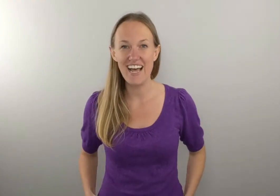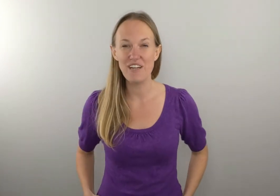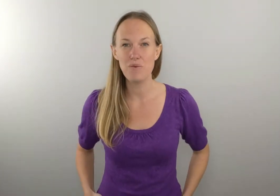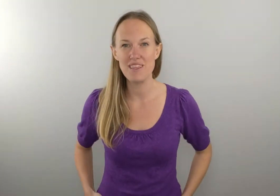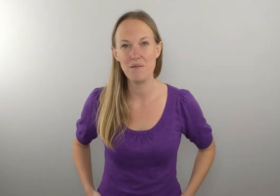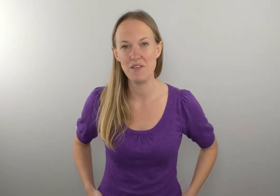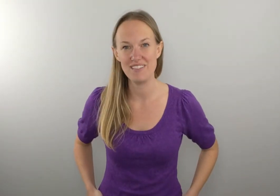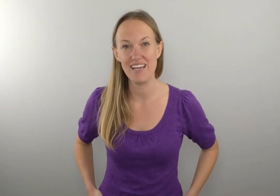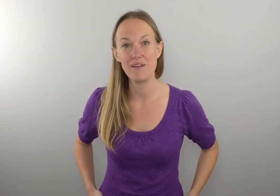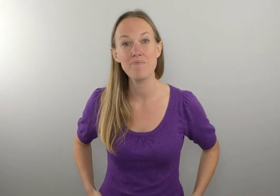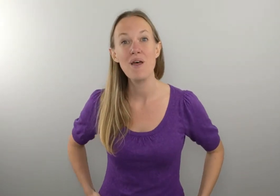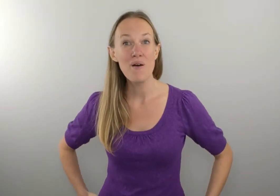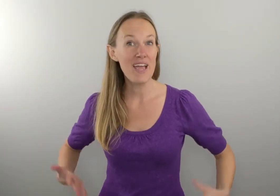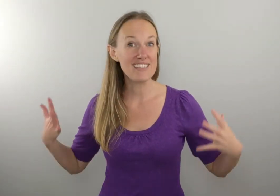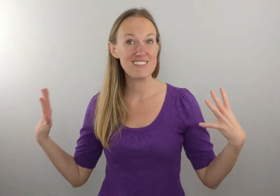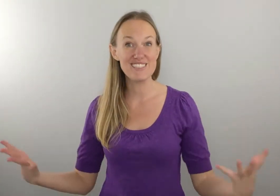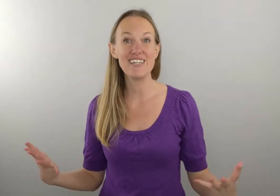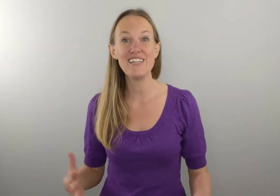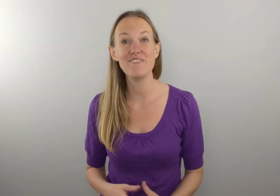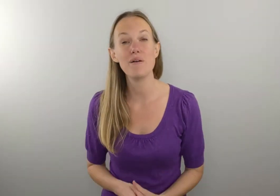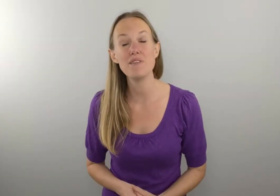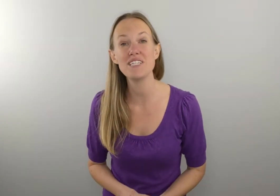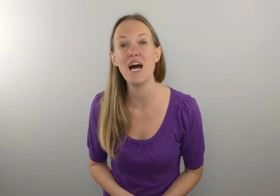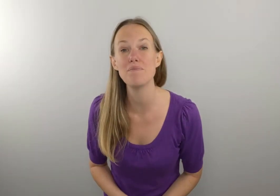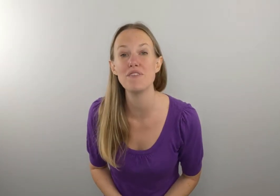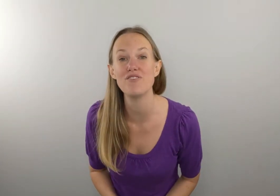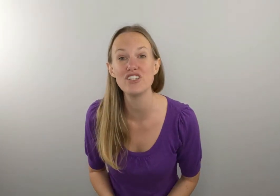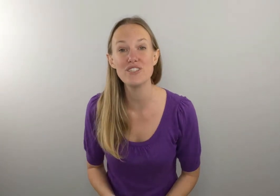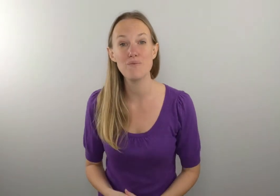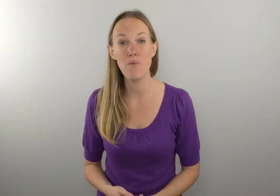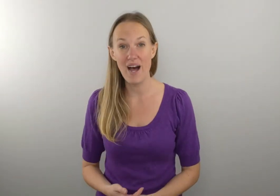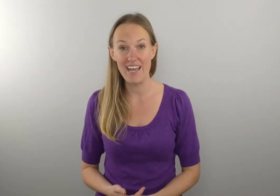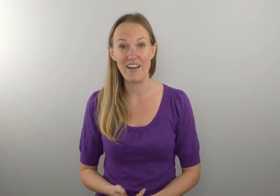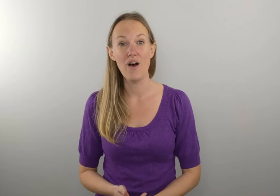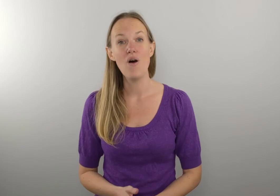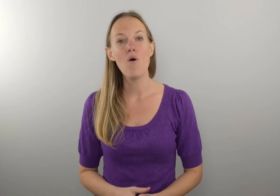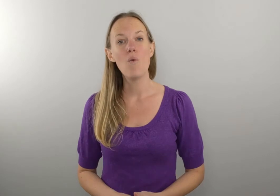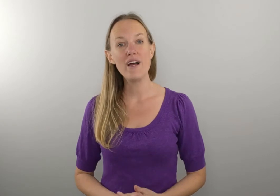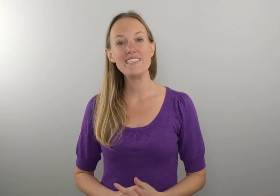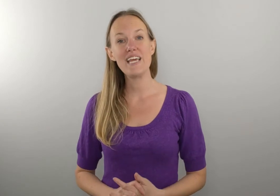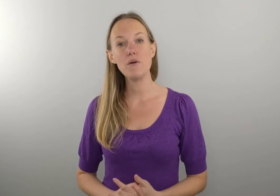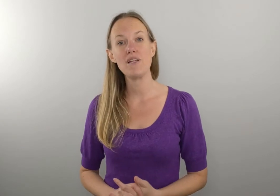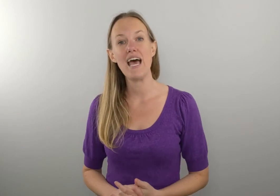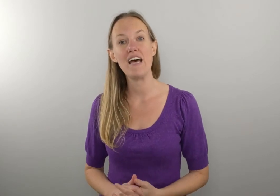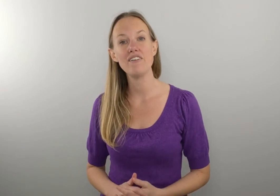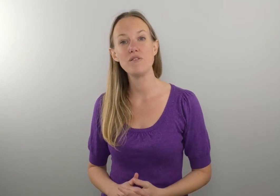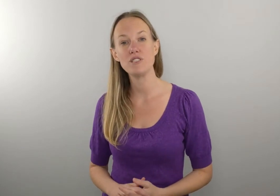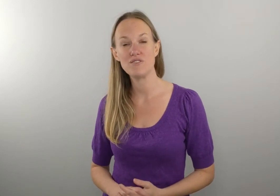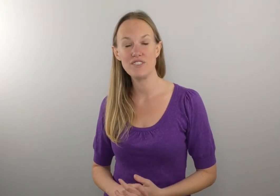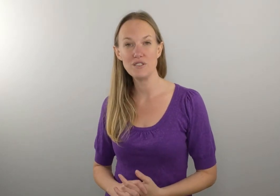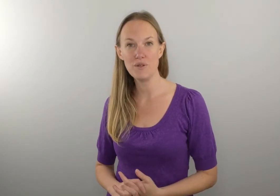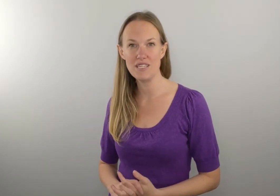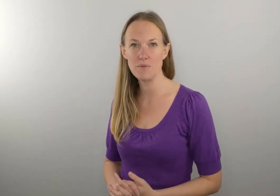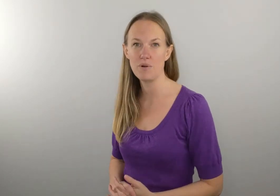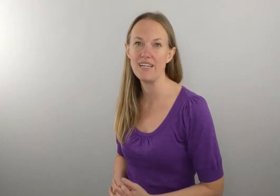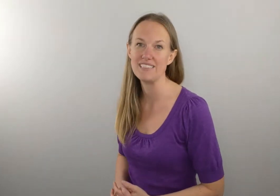sign with the music. Okay, so starting from the top with verse 1. One day when heaven was filled with his